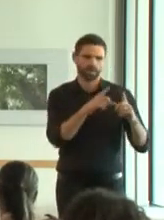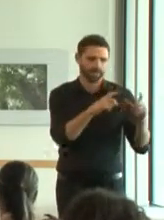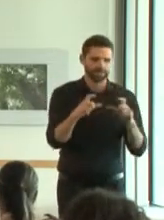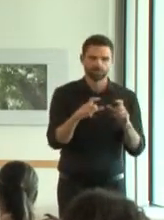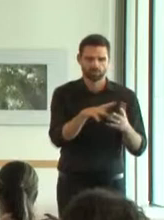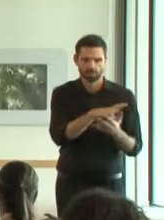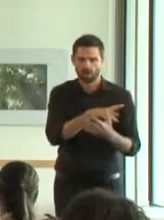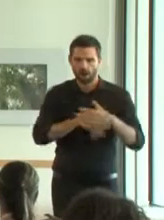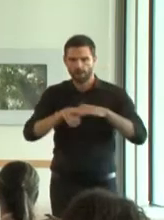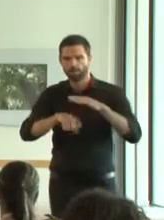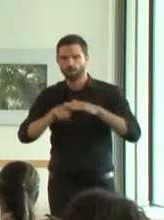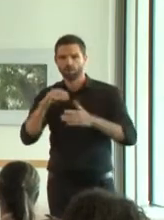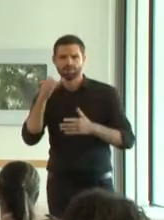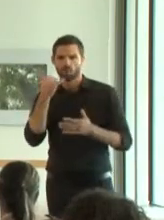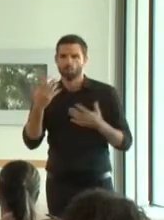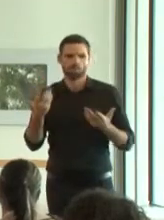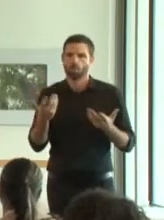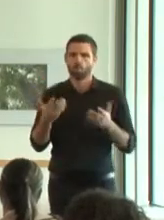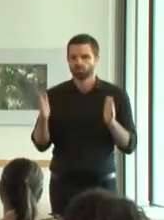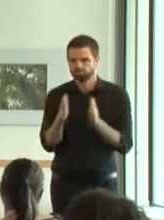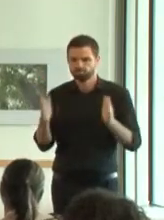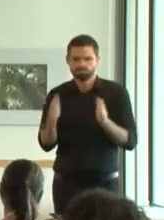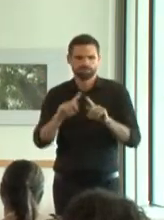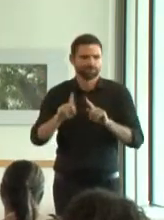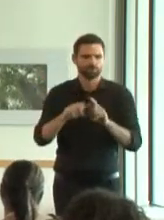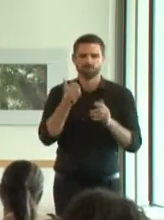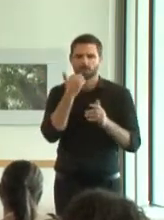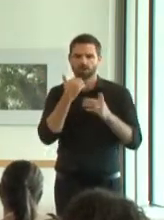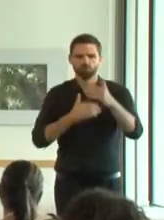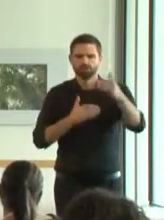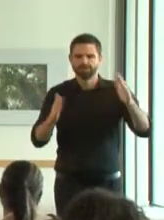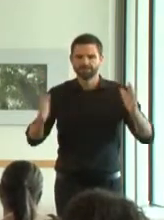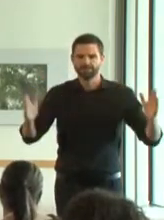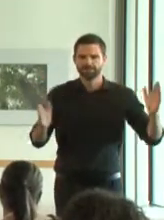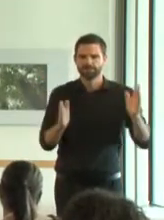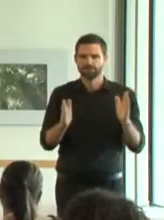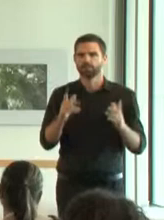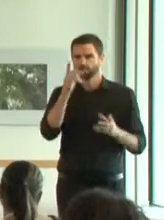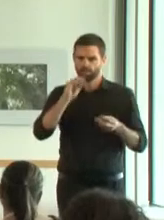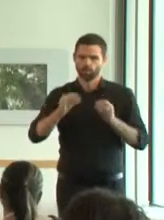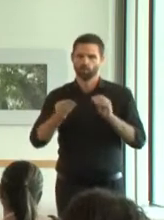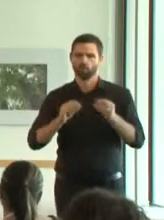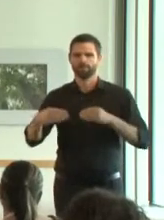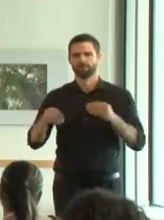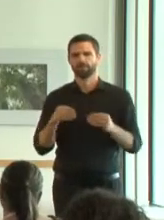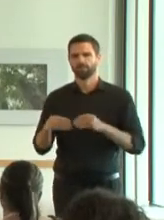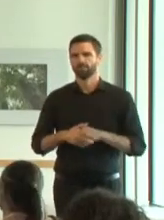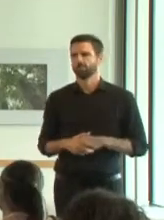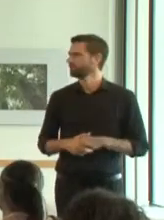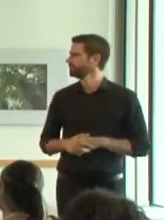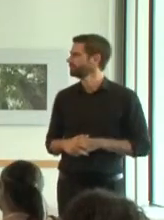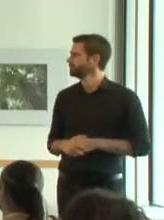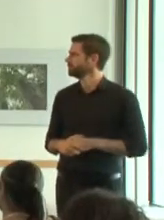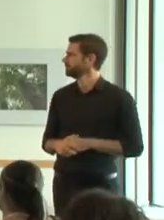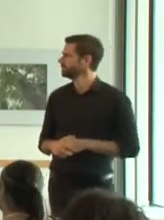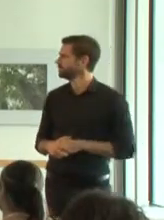different size computer screens that everybody uses out there, we've got a flexible product to work with at that stage. It's quite cool. So we